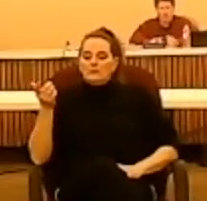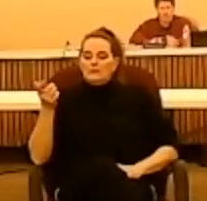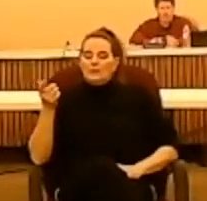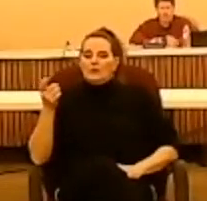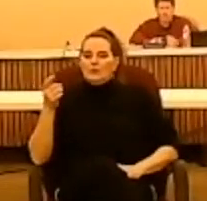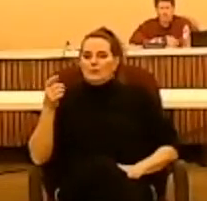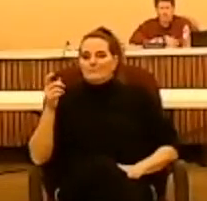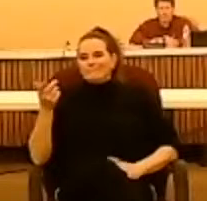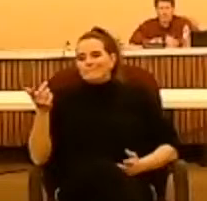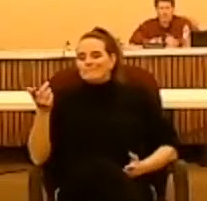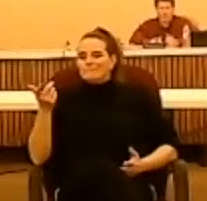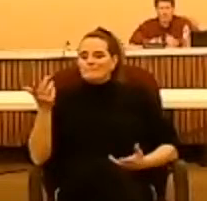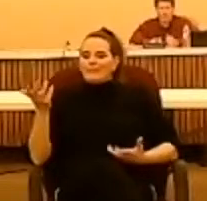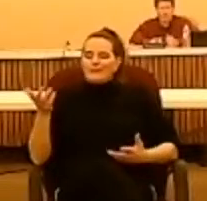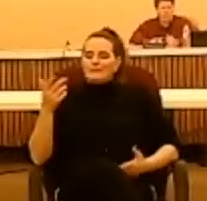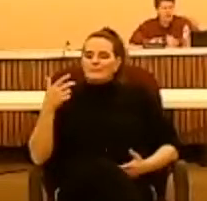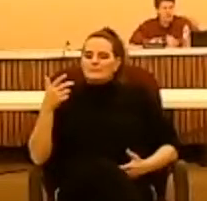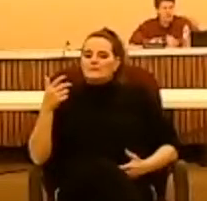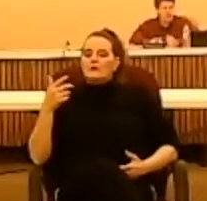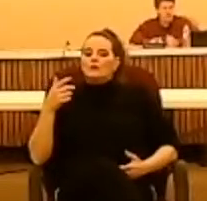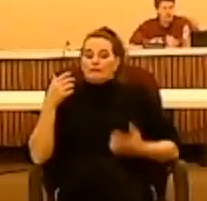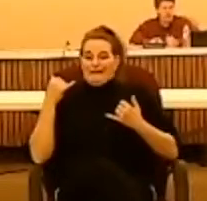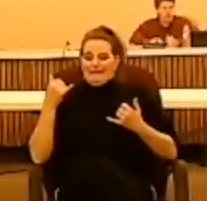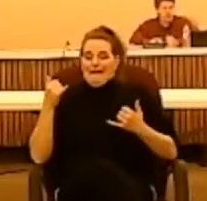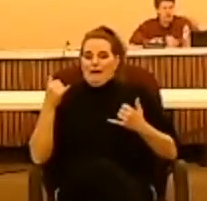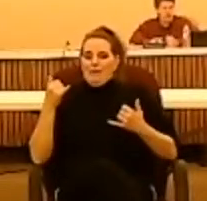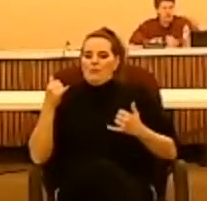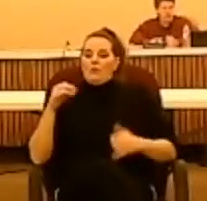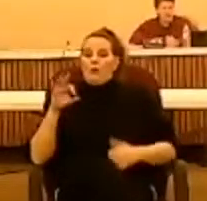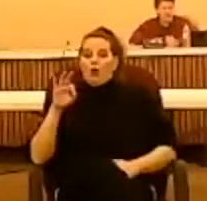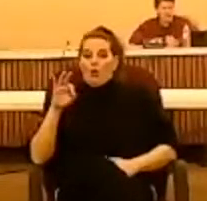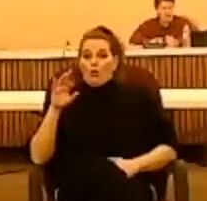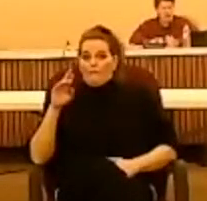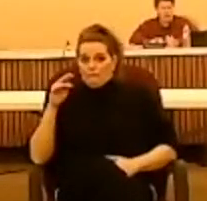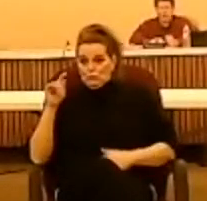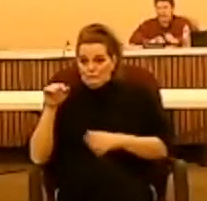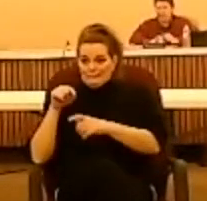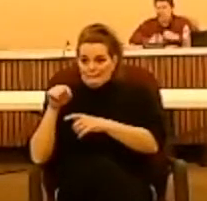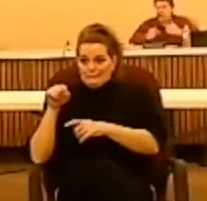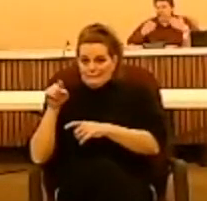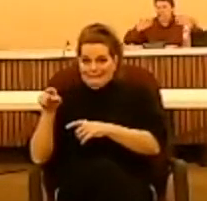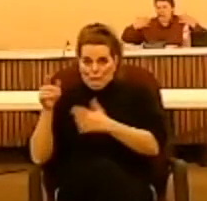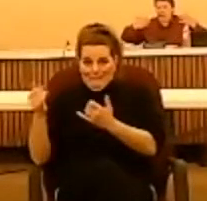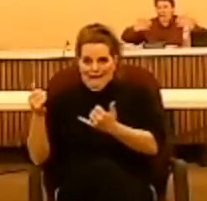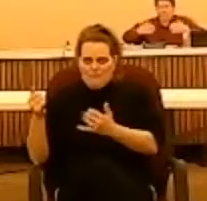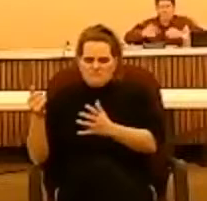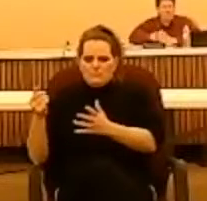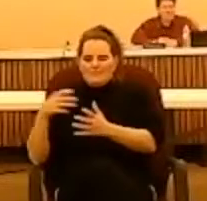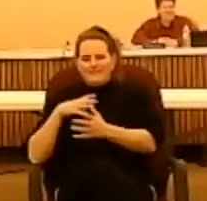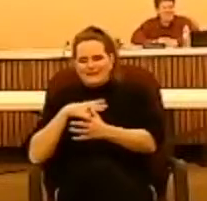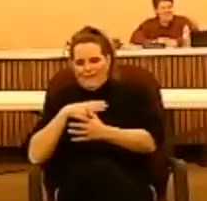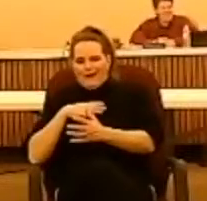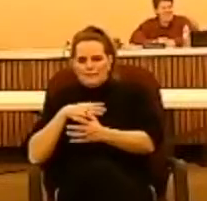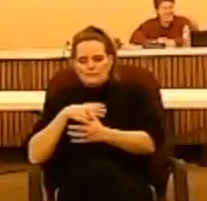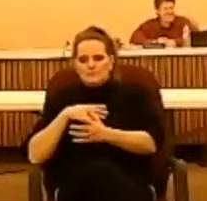now is enough to keep the building from freezing. The question is whether it would be like this room.